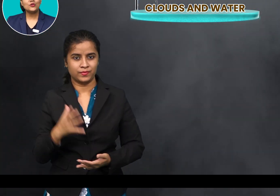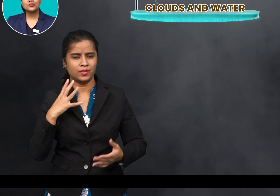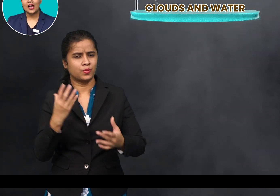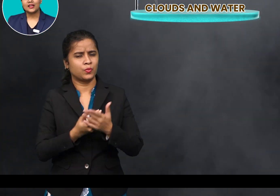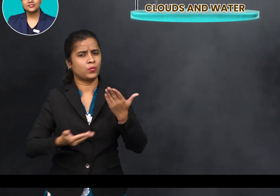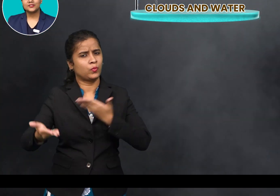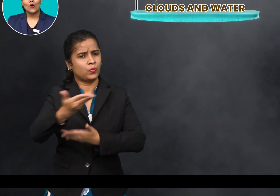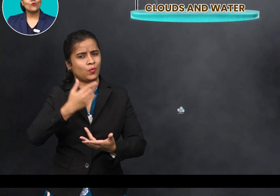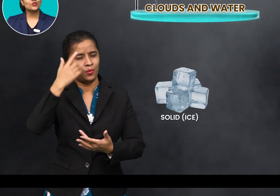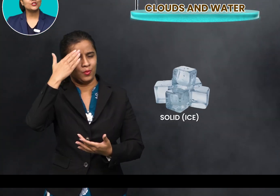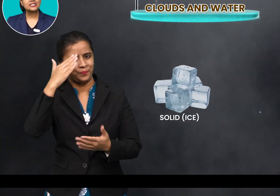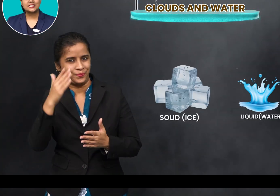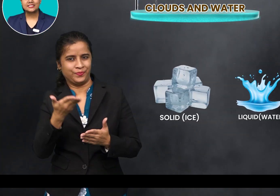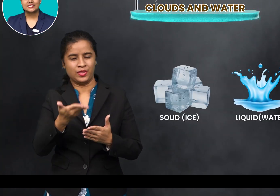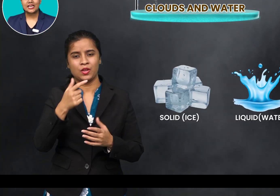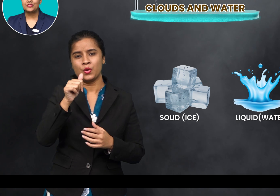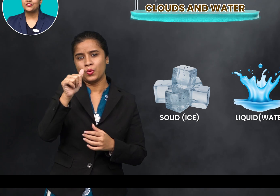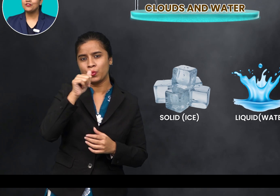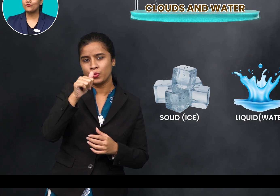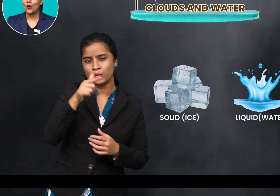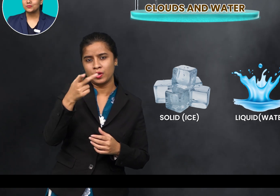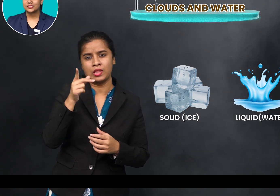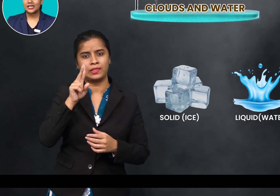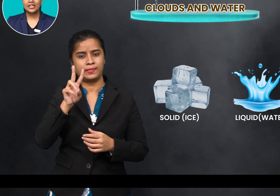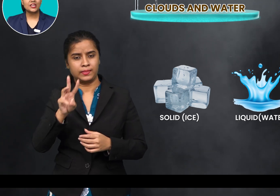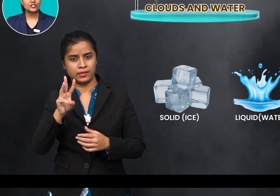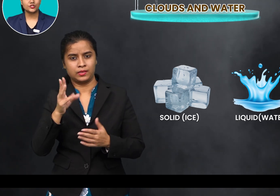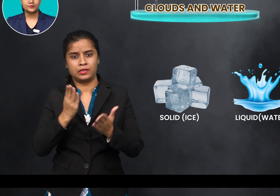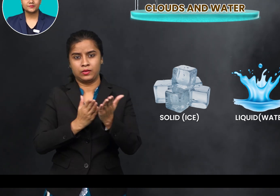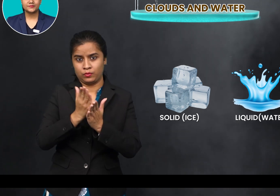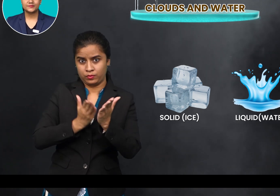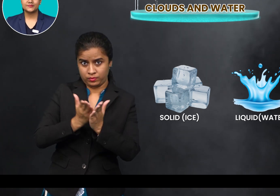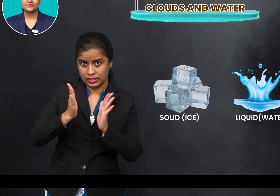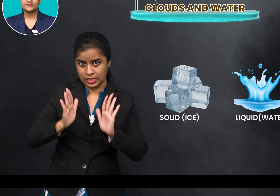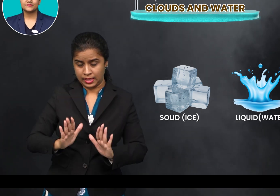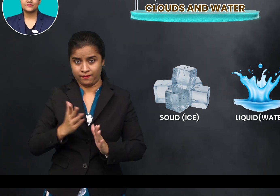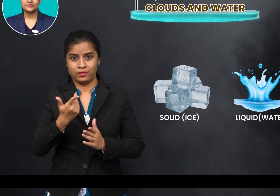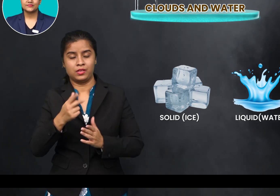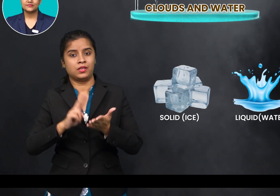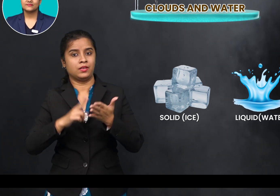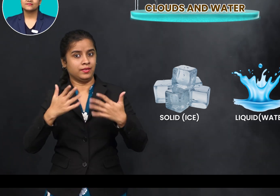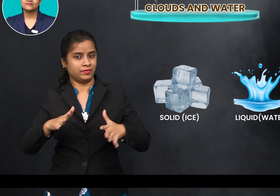We all know that water exists in three forms in nature.